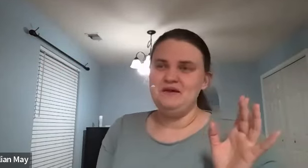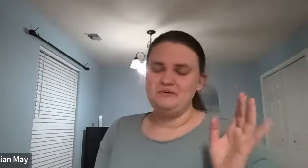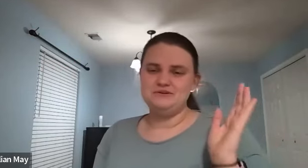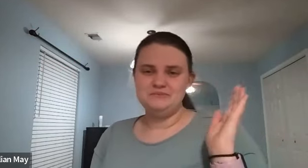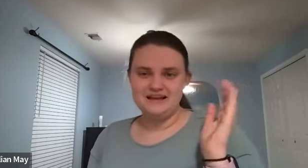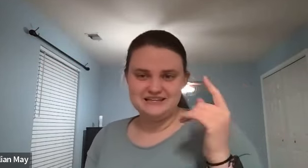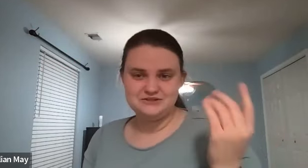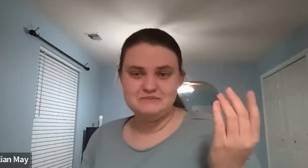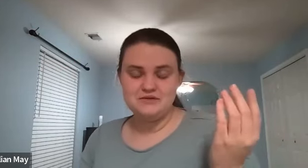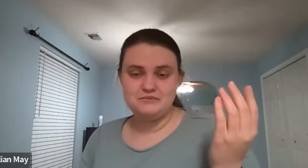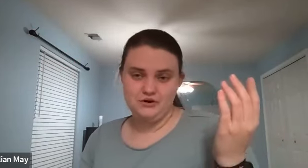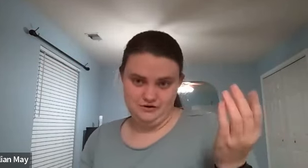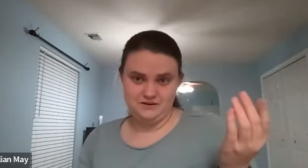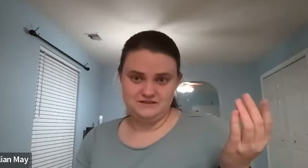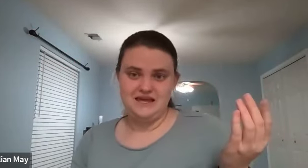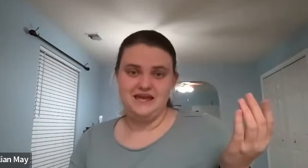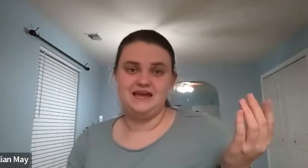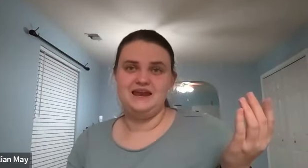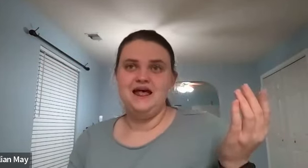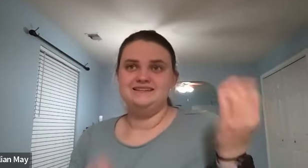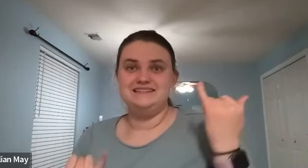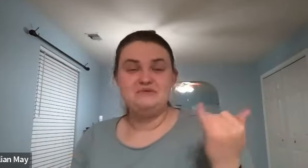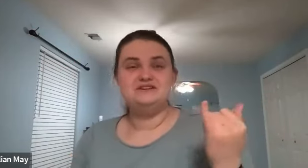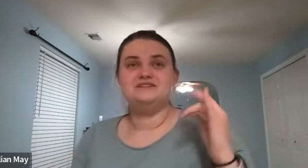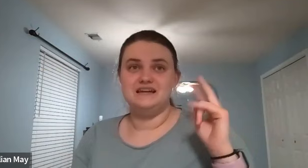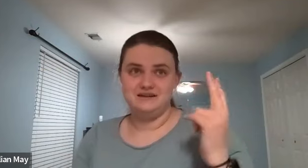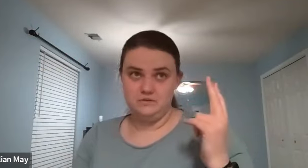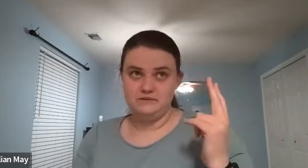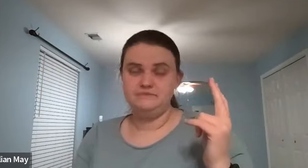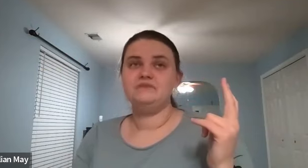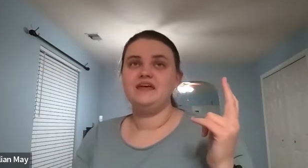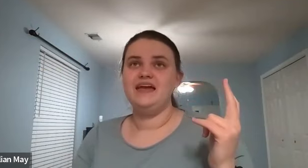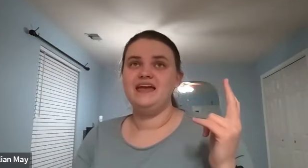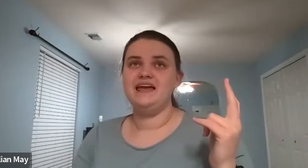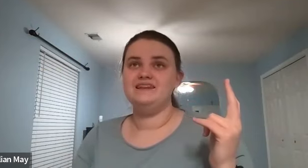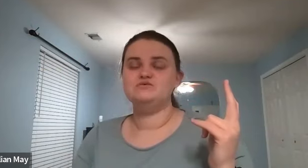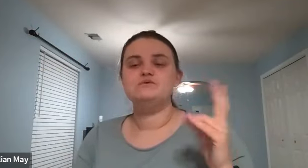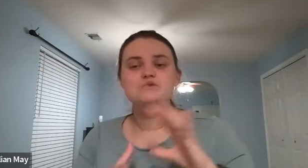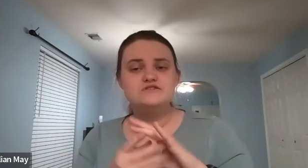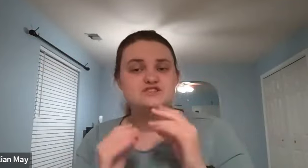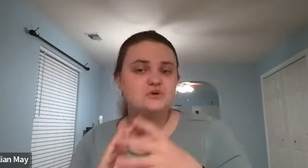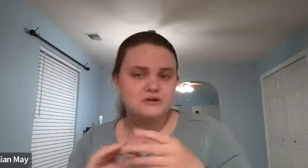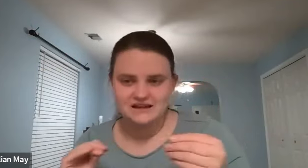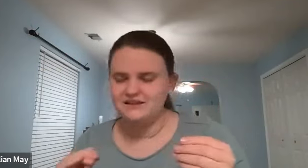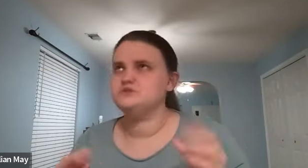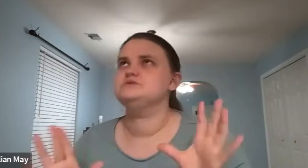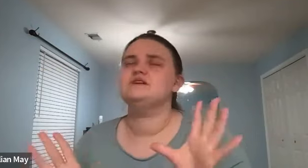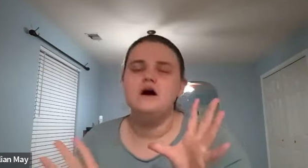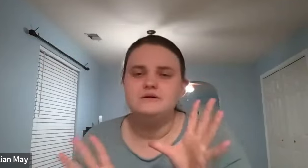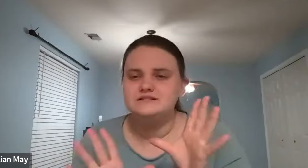we're doing Black History Month programs, and today was our second one. And this one was more the storytelling, which was, oh, it's so